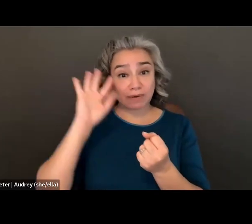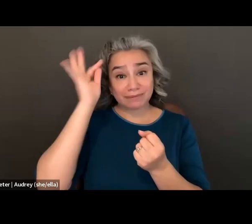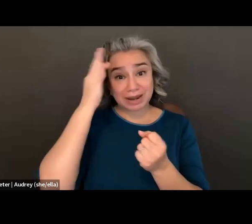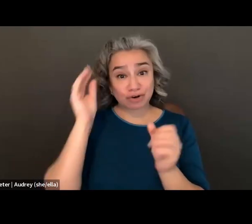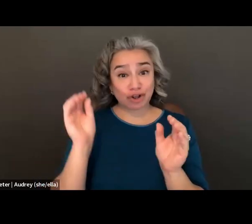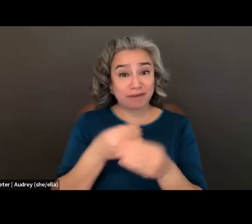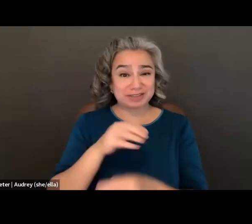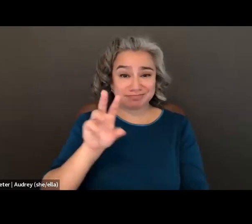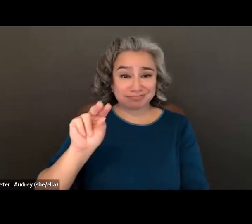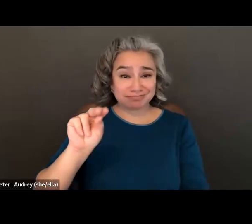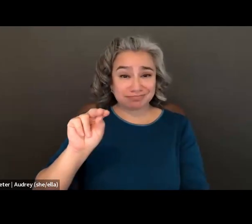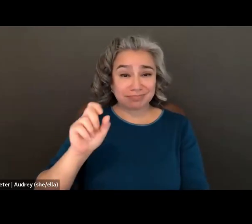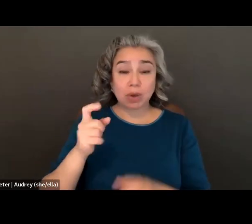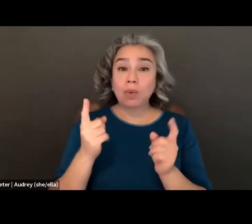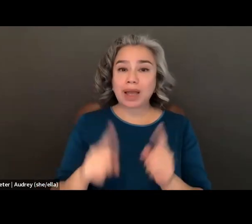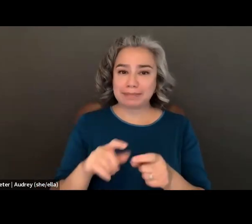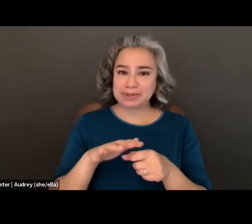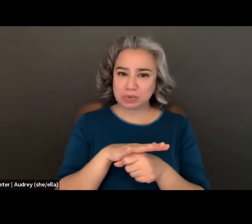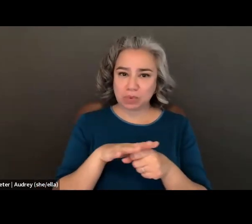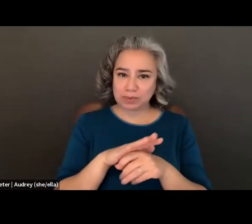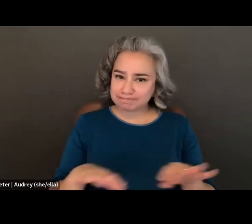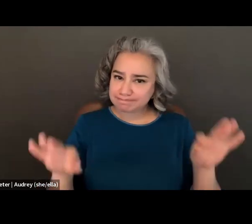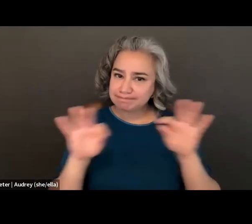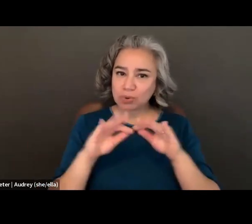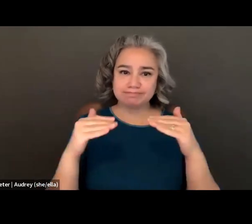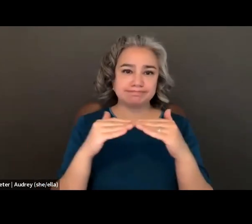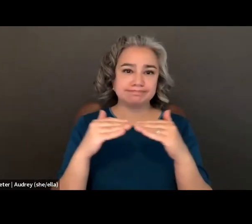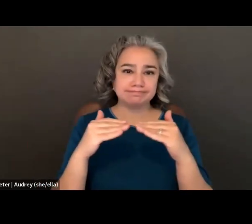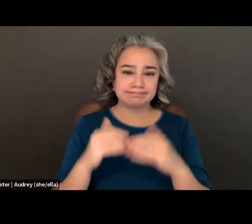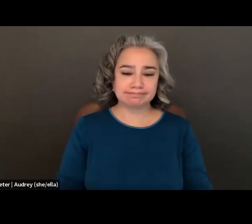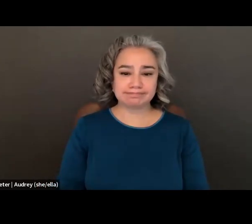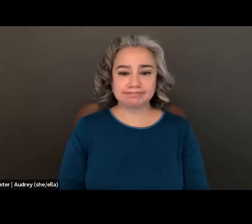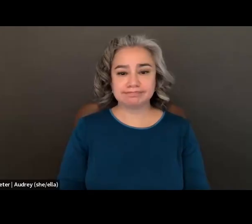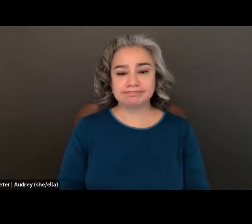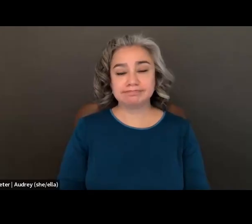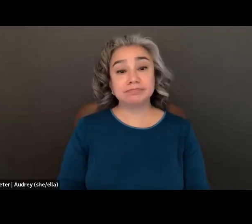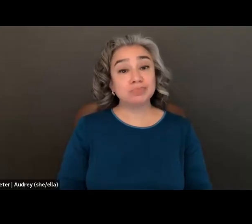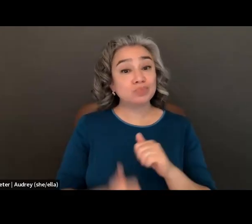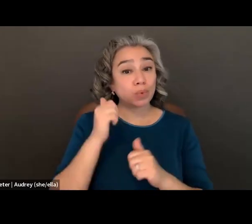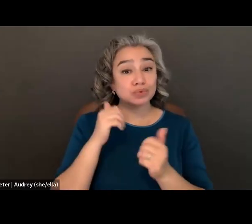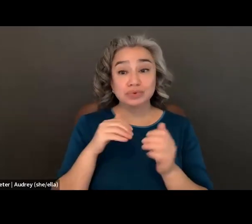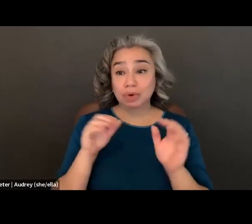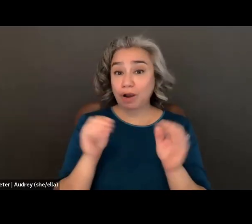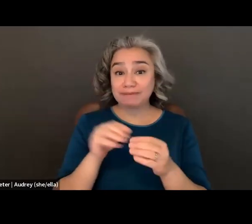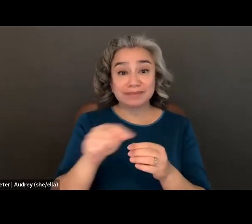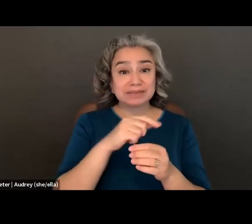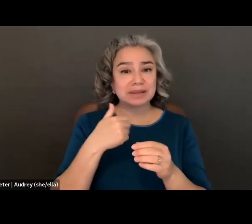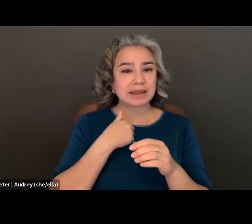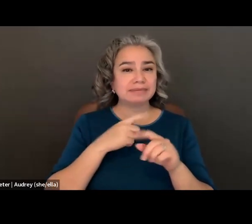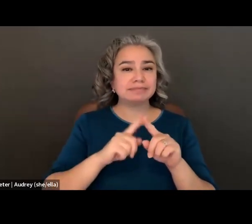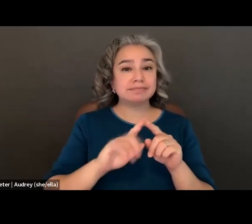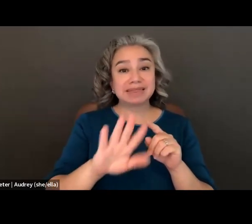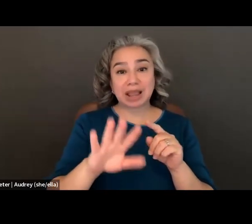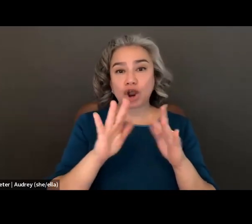offices. What happens locally matters just as much. Most offices usually have a form you can